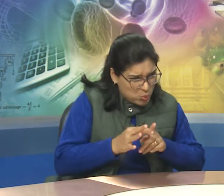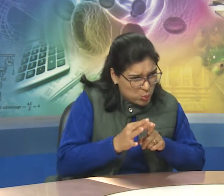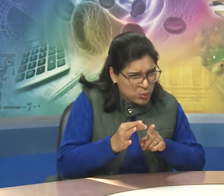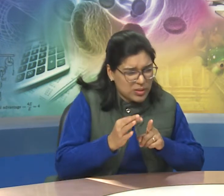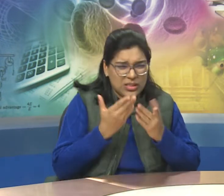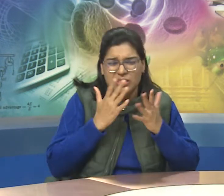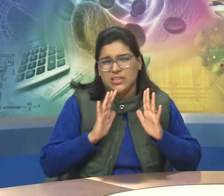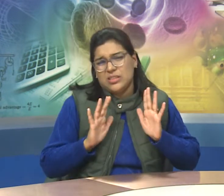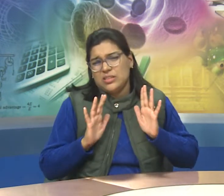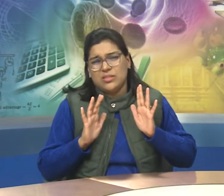own,